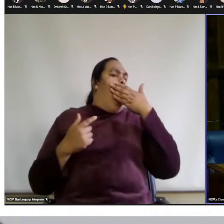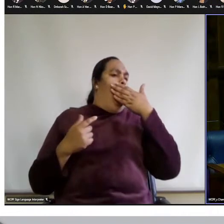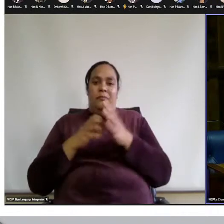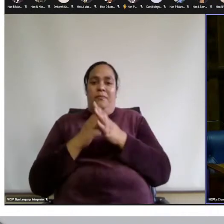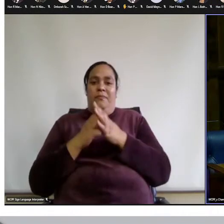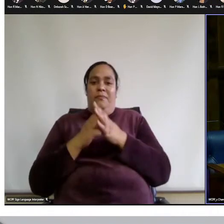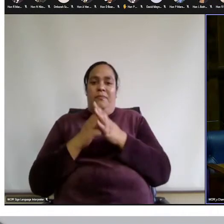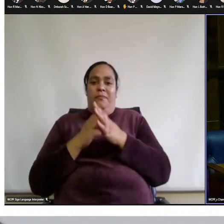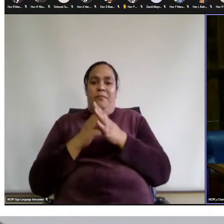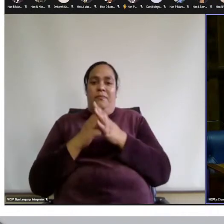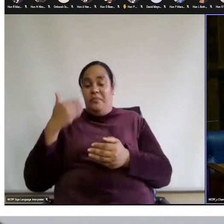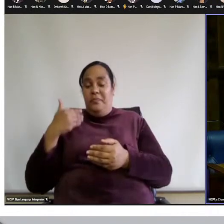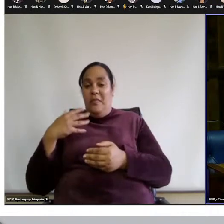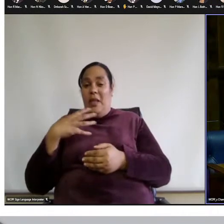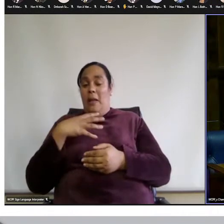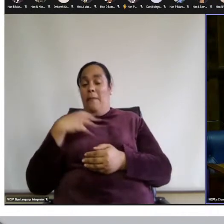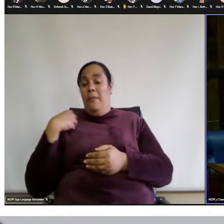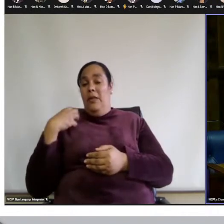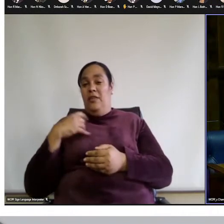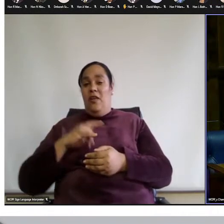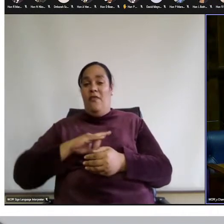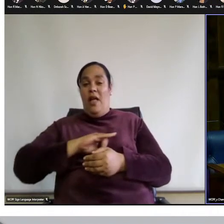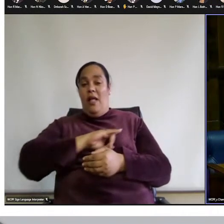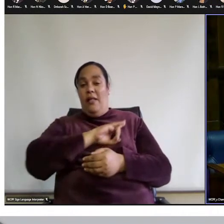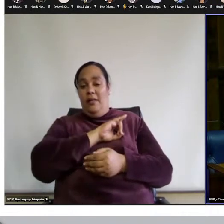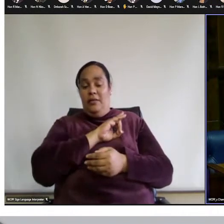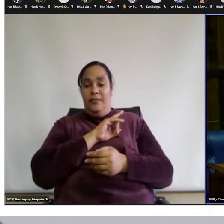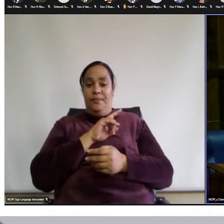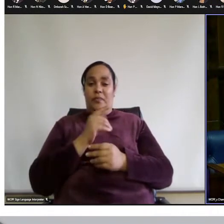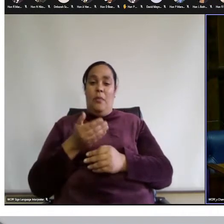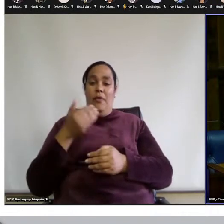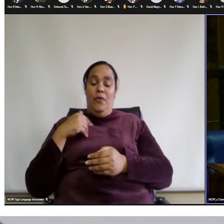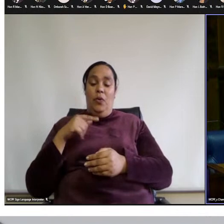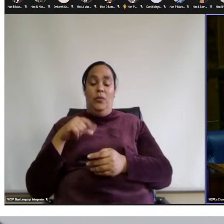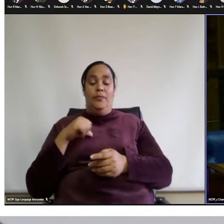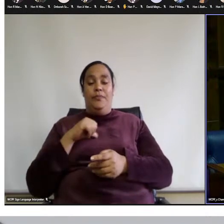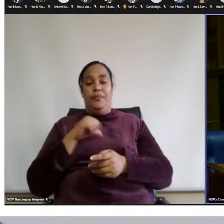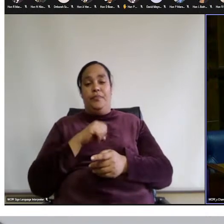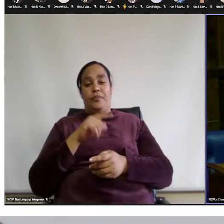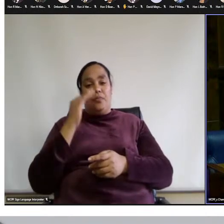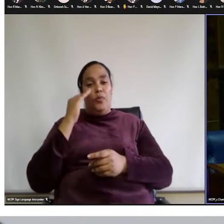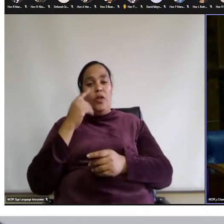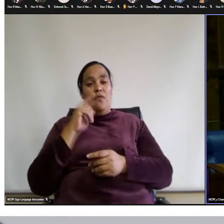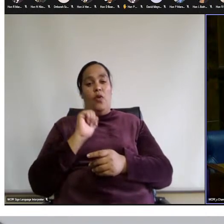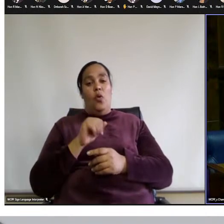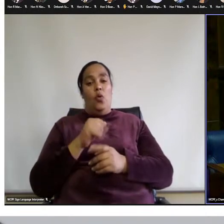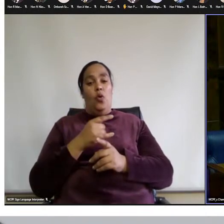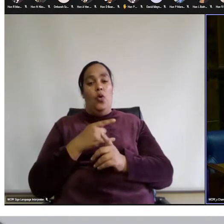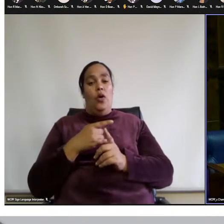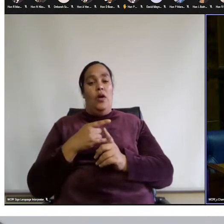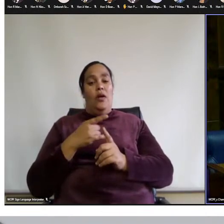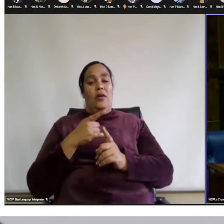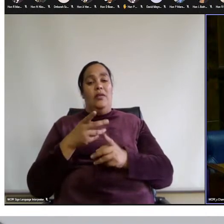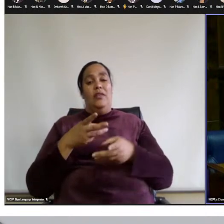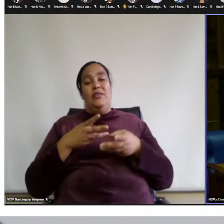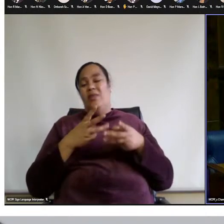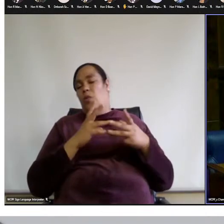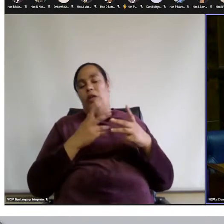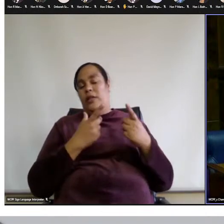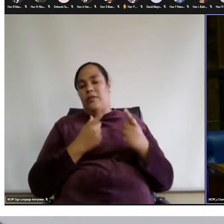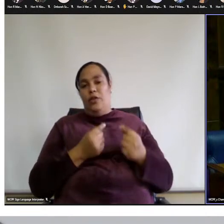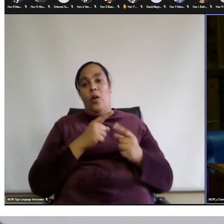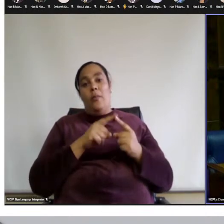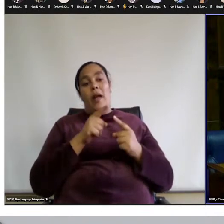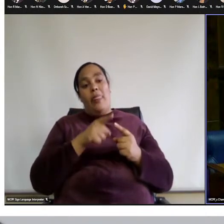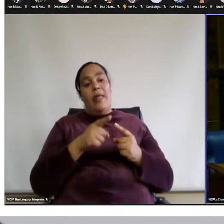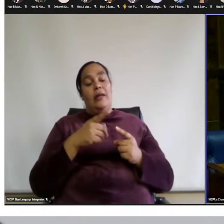the previous Minister of Health, before he was known for his digital vibes, that minister actually met with